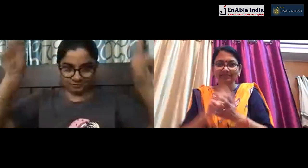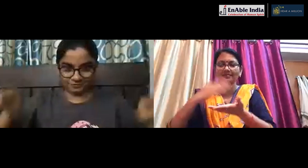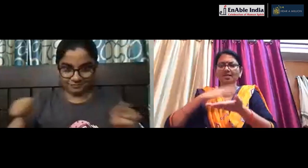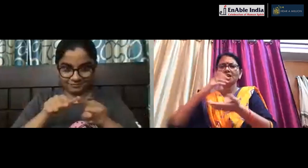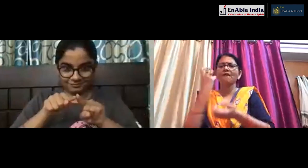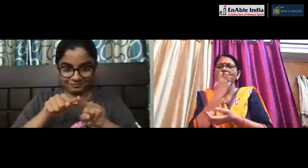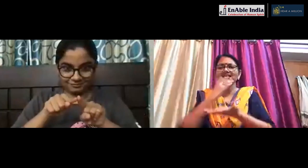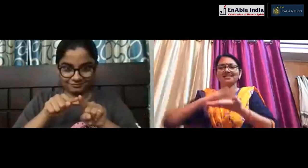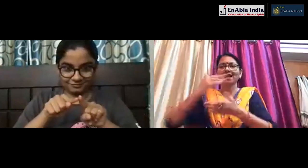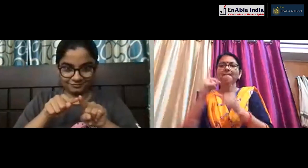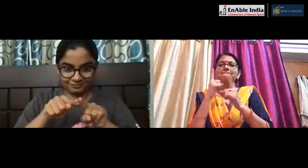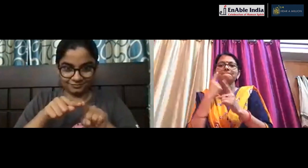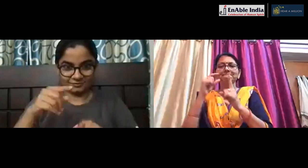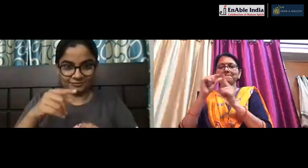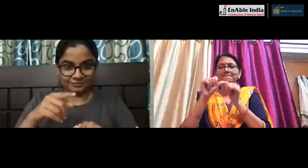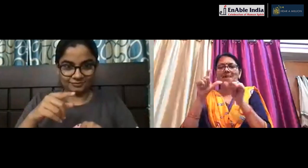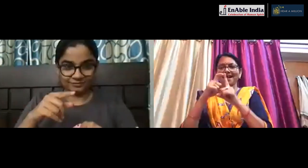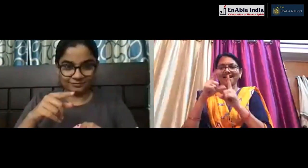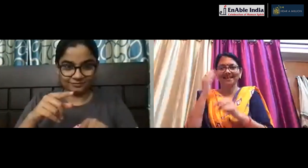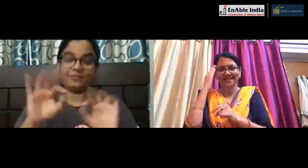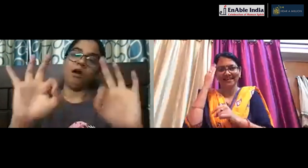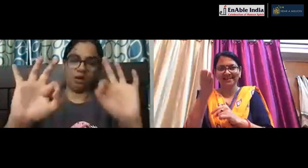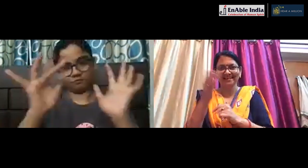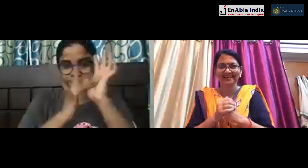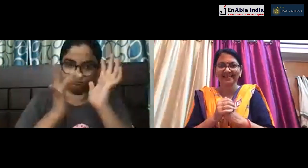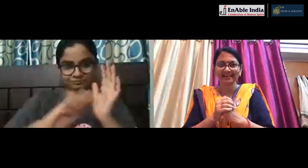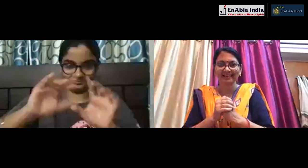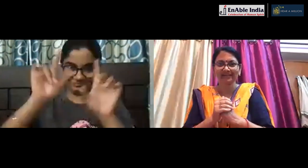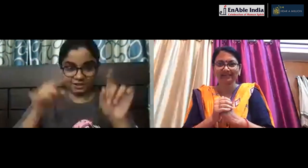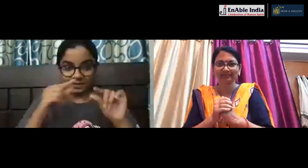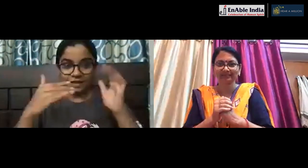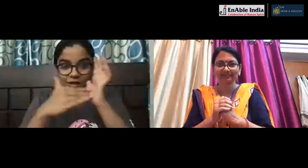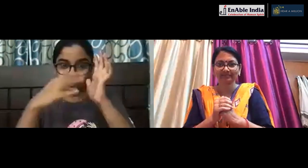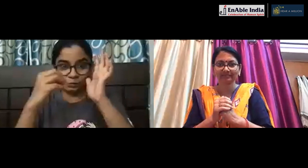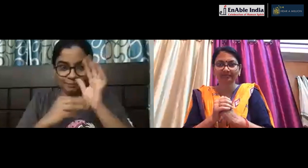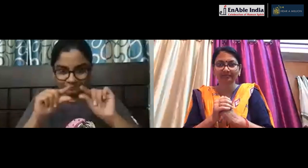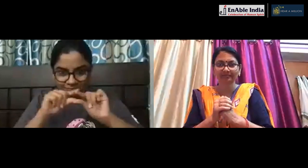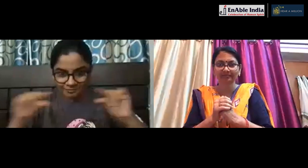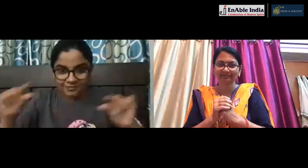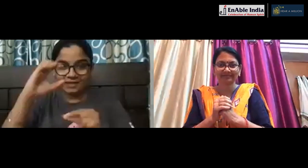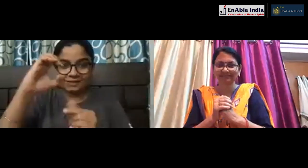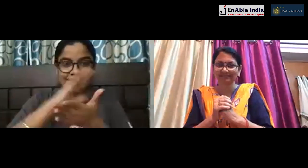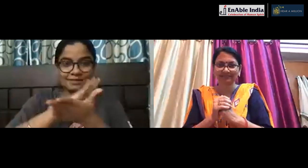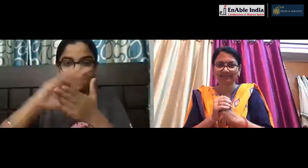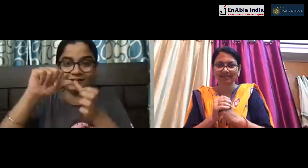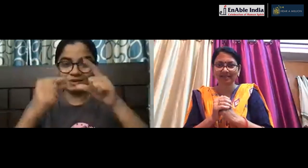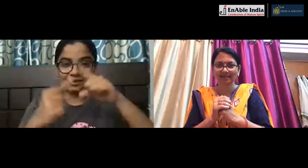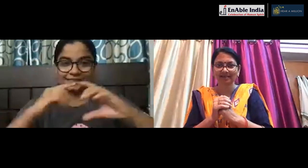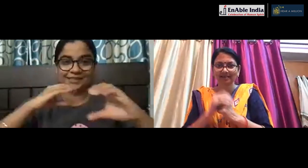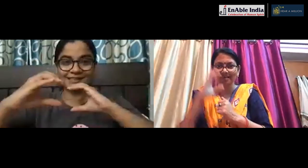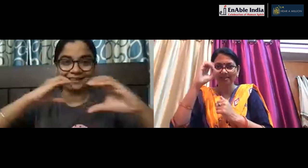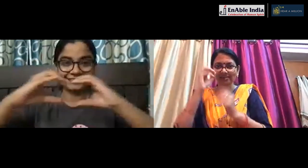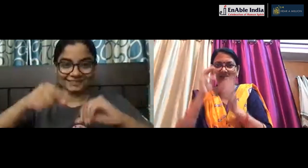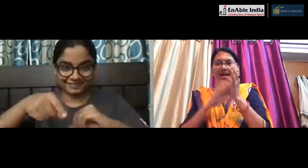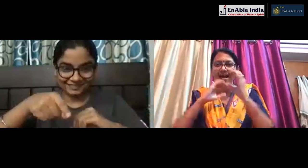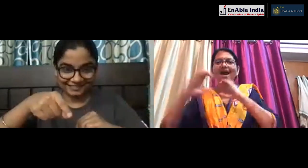So are you using your laptop? Yeah, I'm using iPad, Mac iPad. So she's saying you